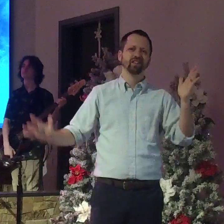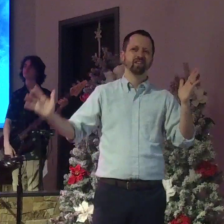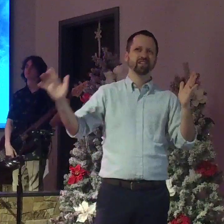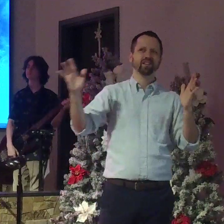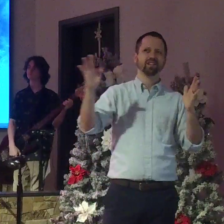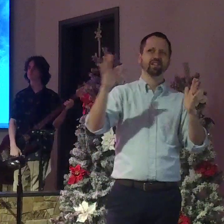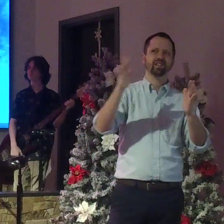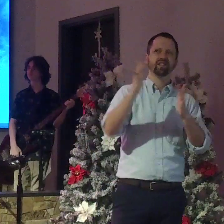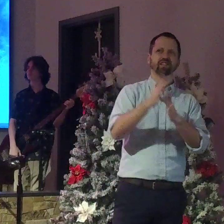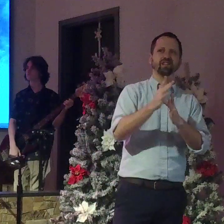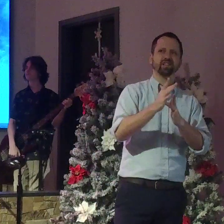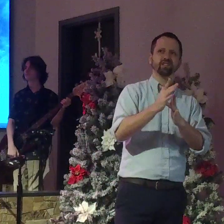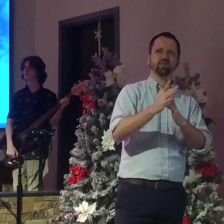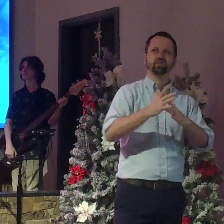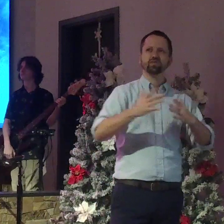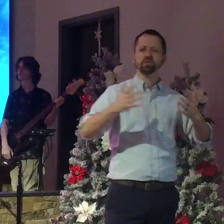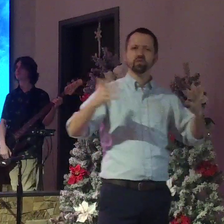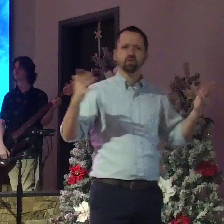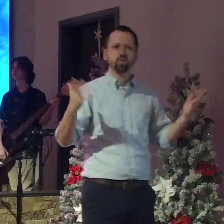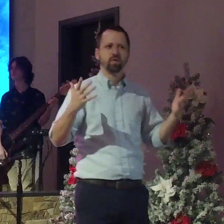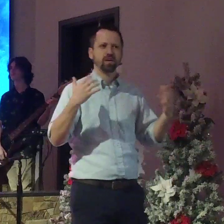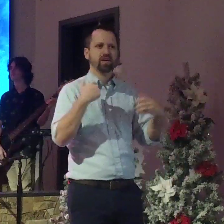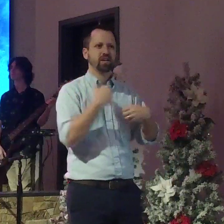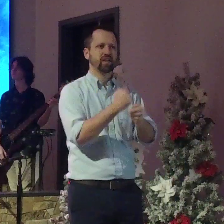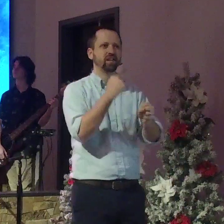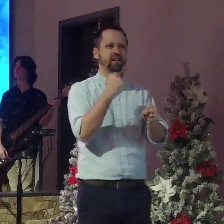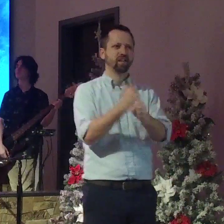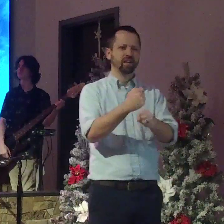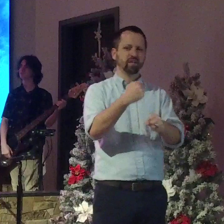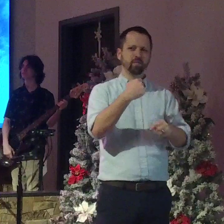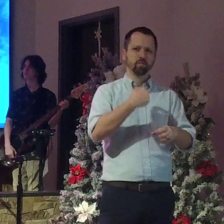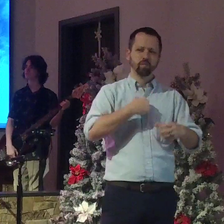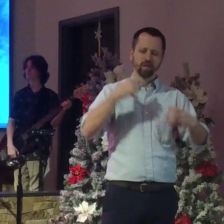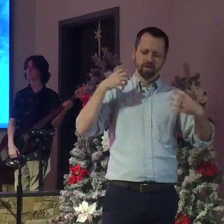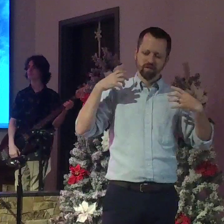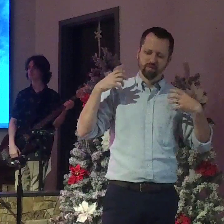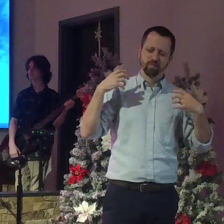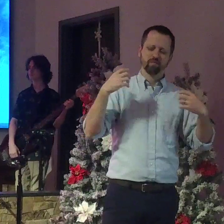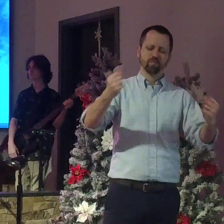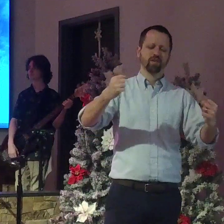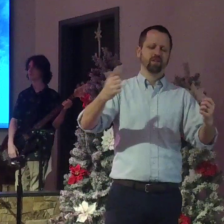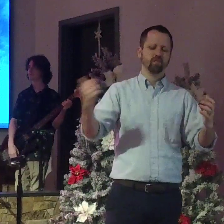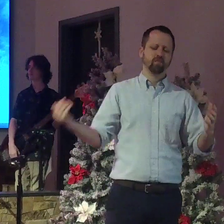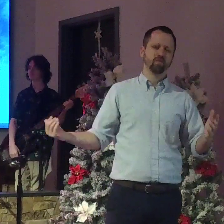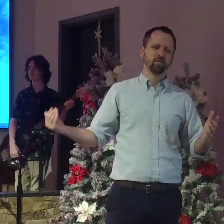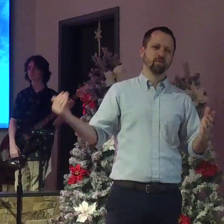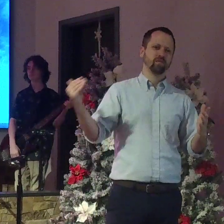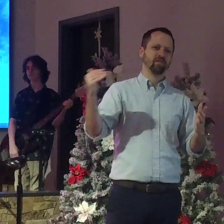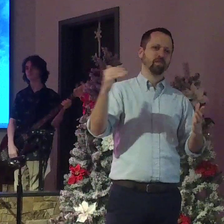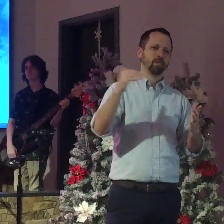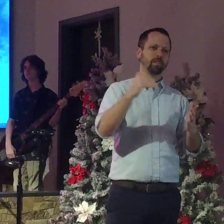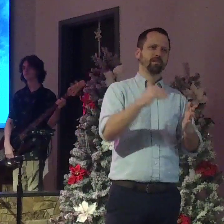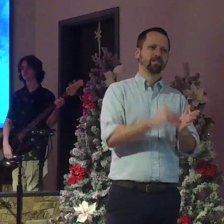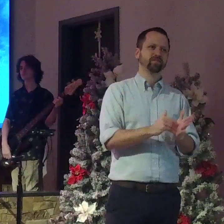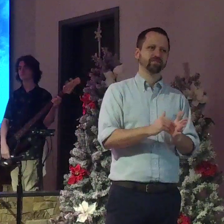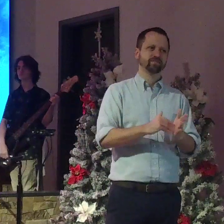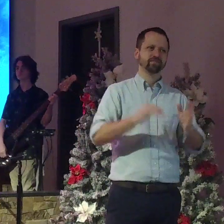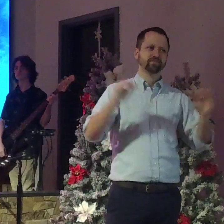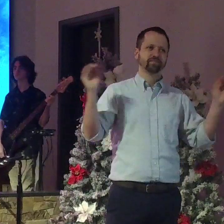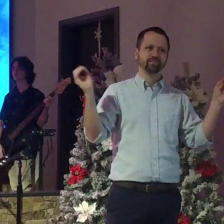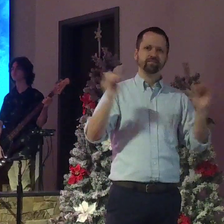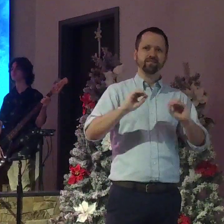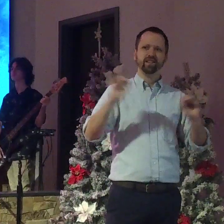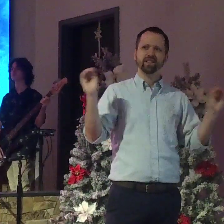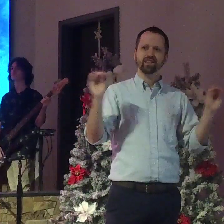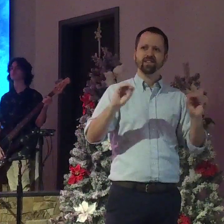to check a box off that you prayed to receive Jesus as your Savior. Just drop that in the offering plate on your way out and let us